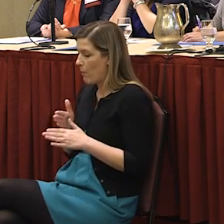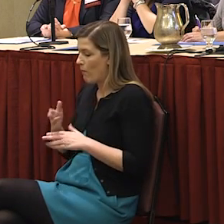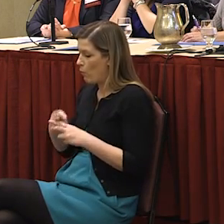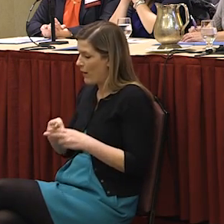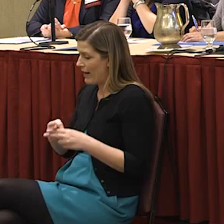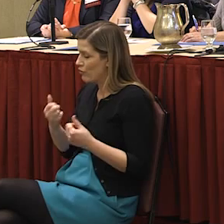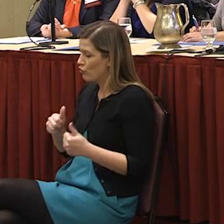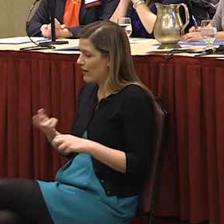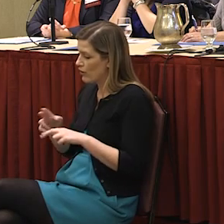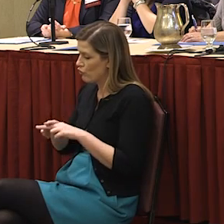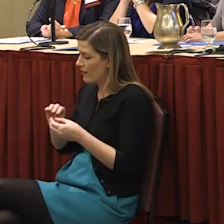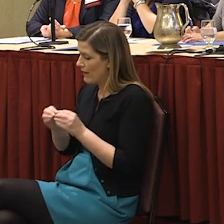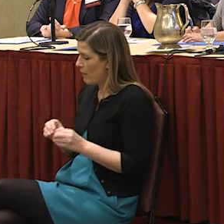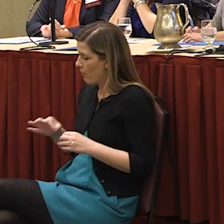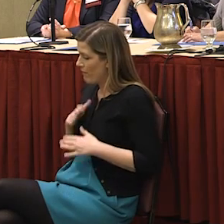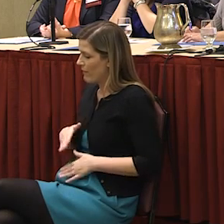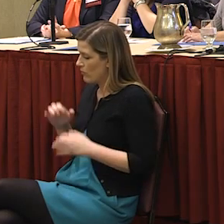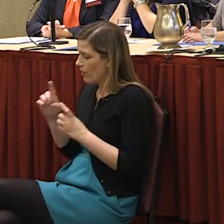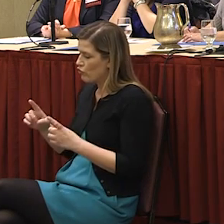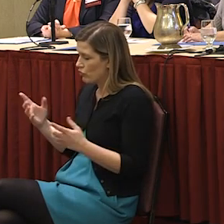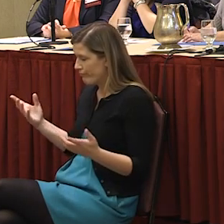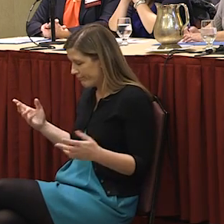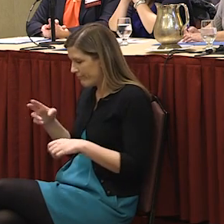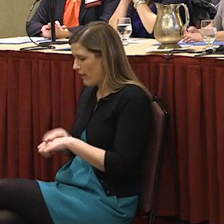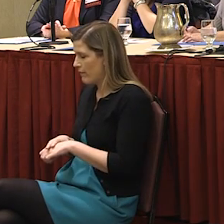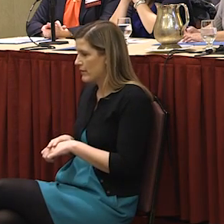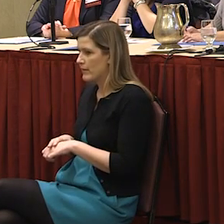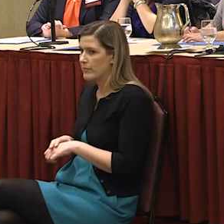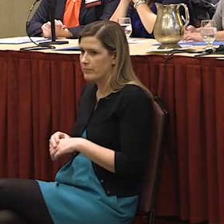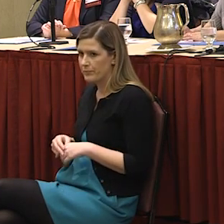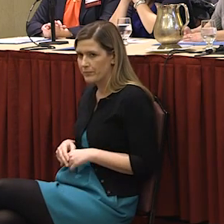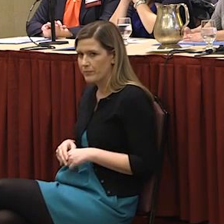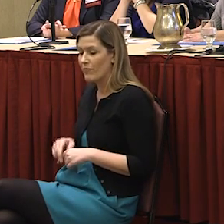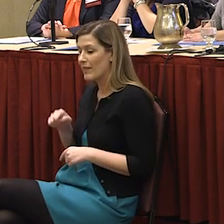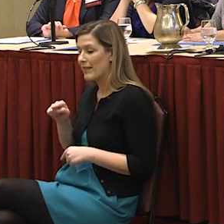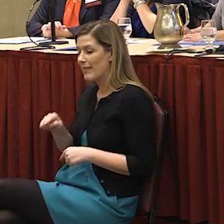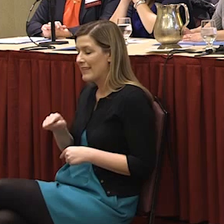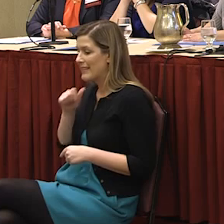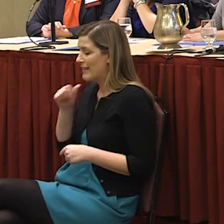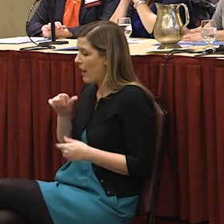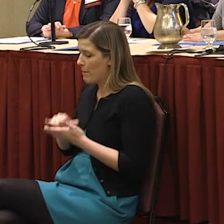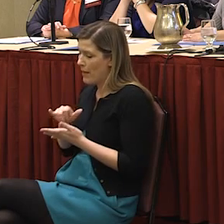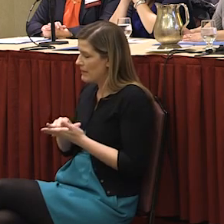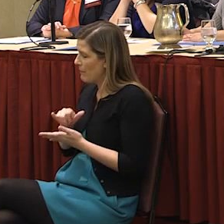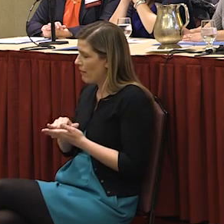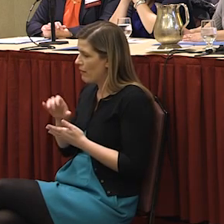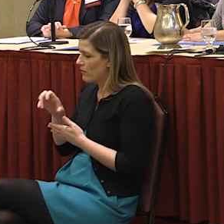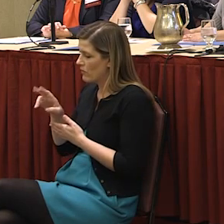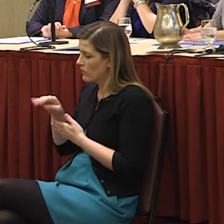to increase the number, obviously, of physical education. So, and this is something that's not impossible.